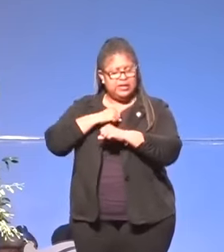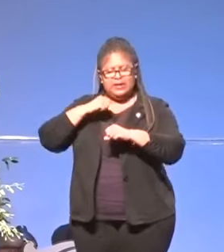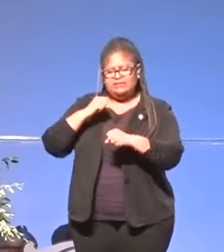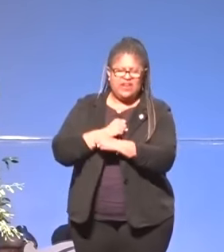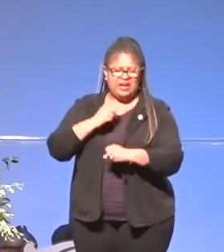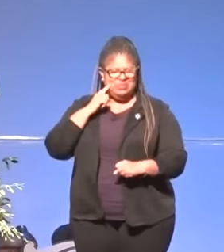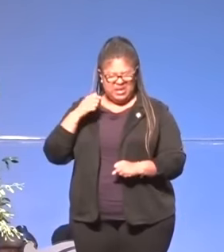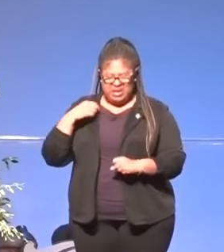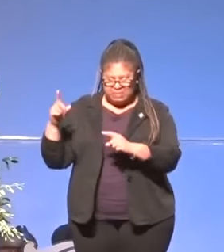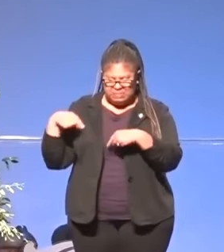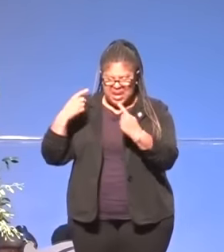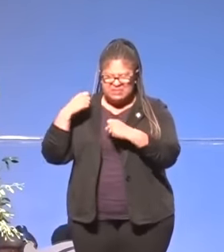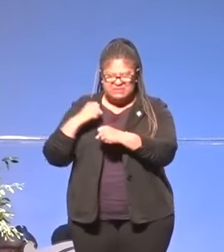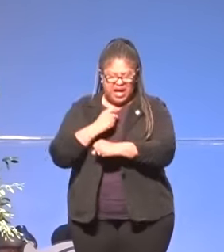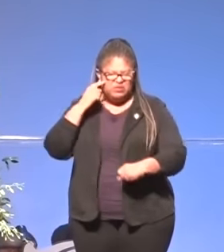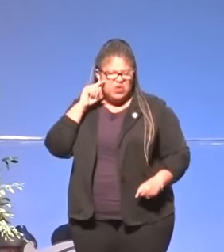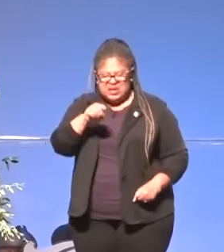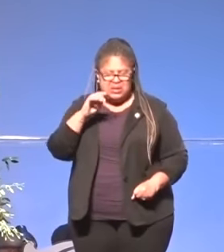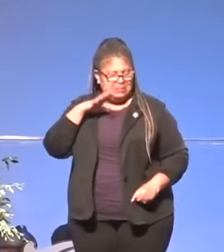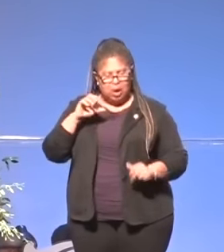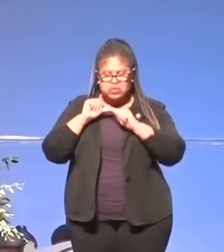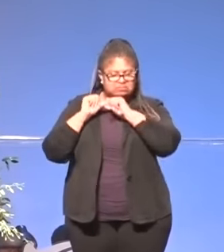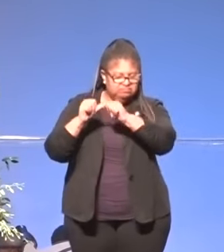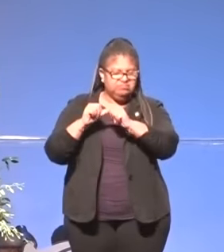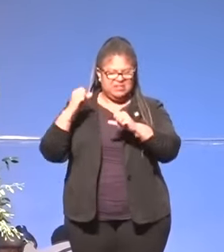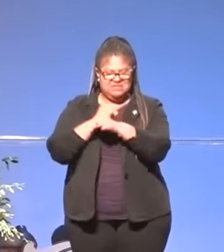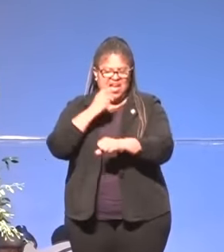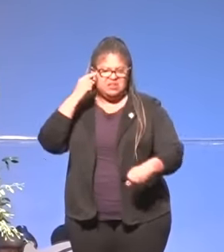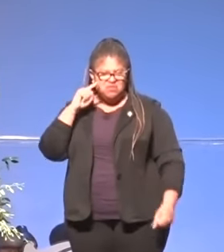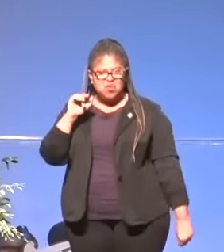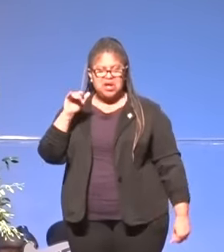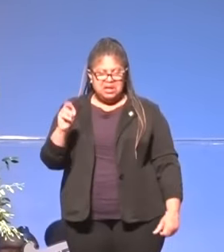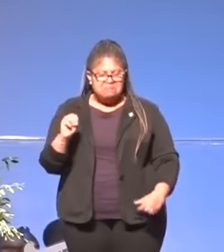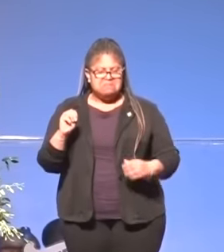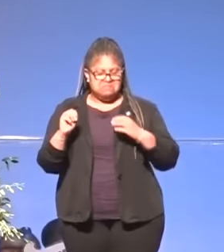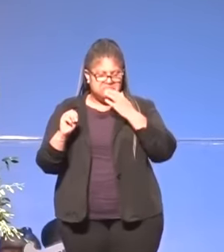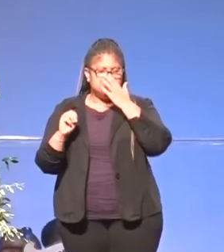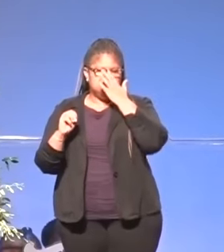because I've been fighting for him and I will keep on fighting for him.